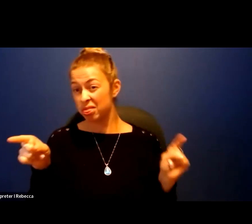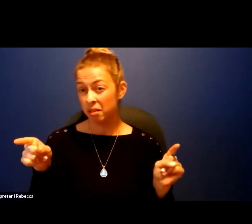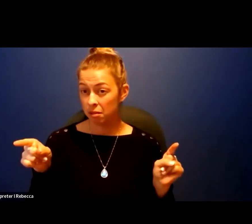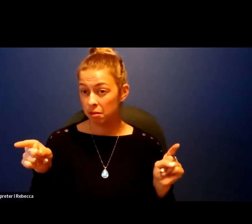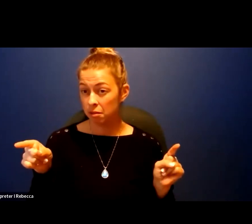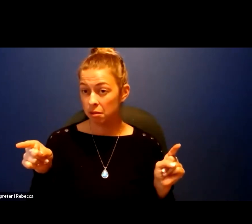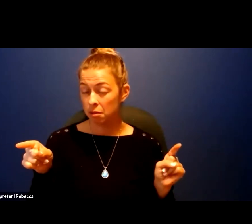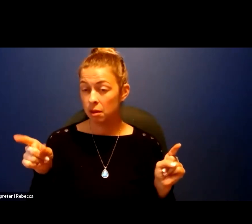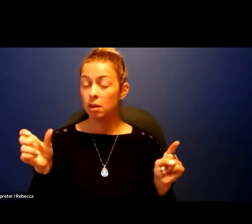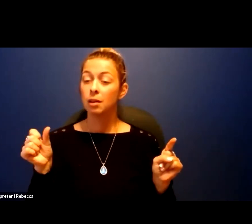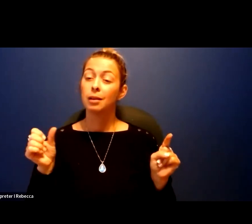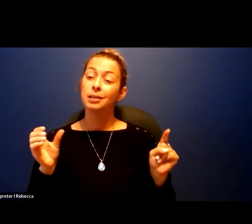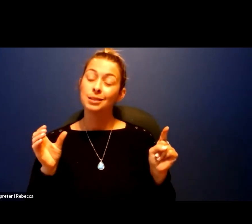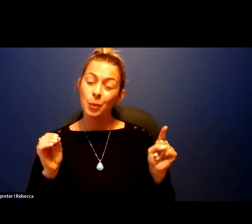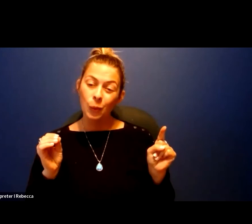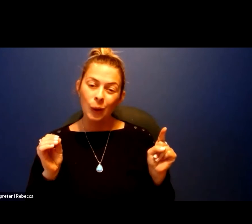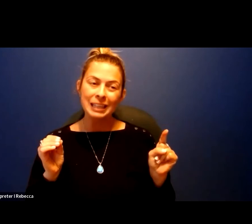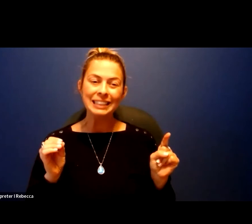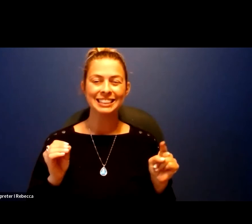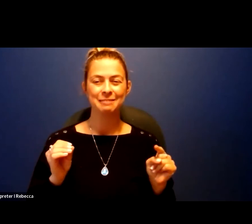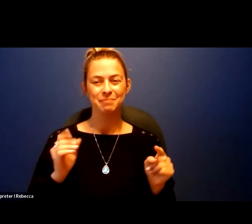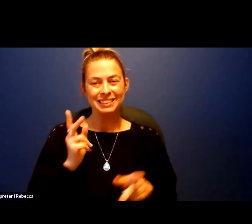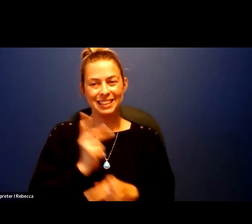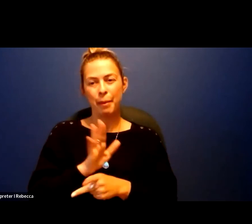often, I think just starting from that